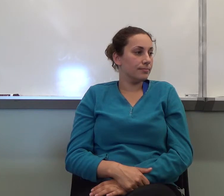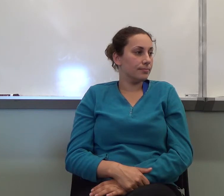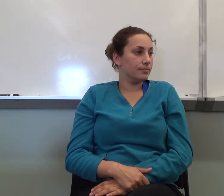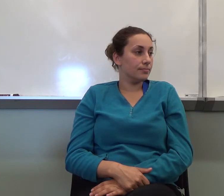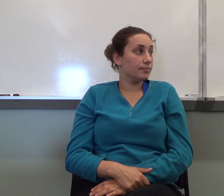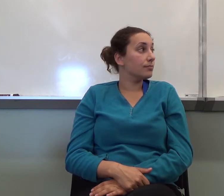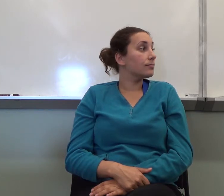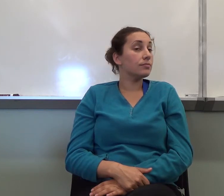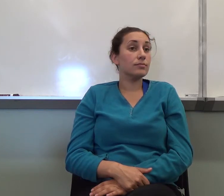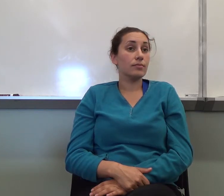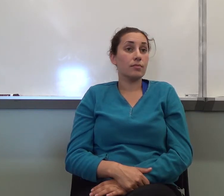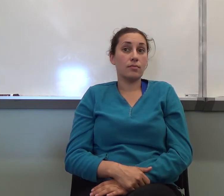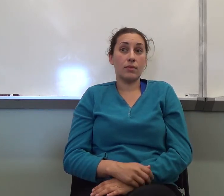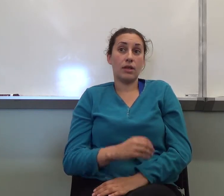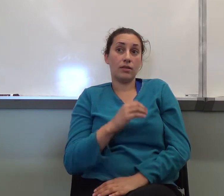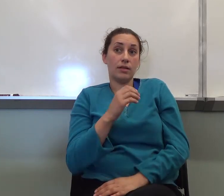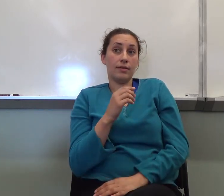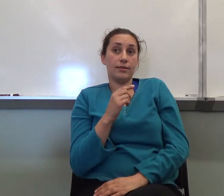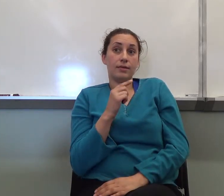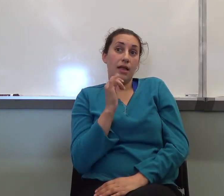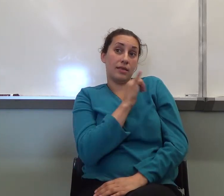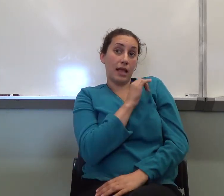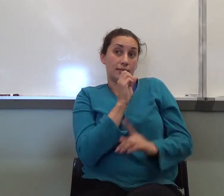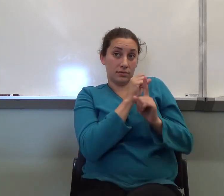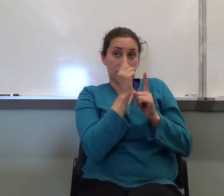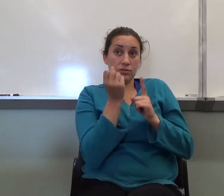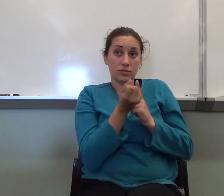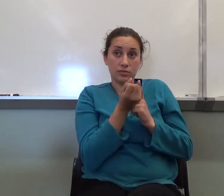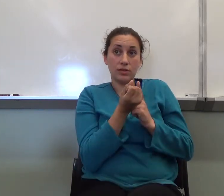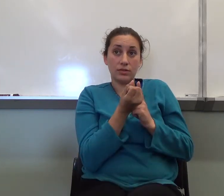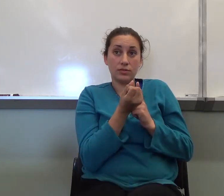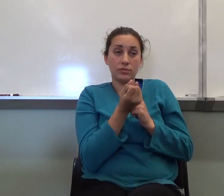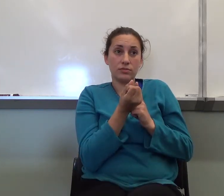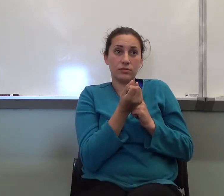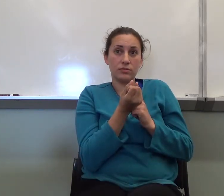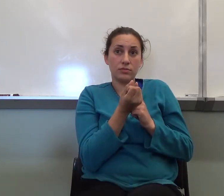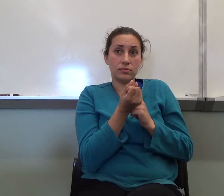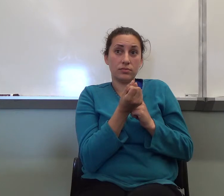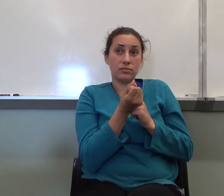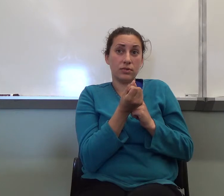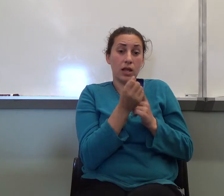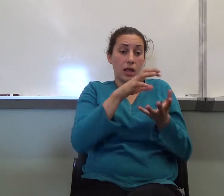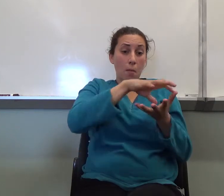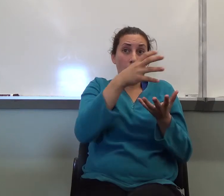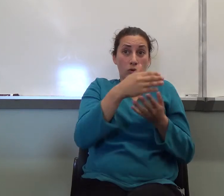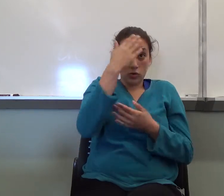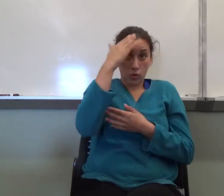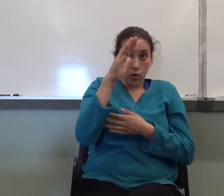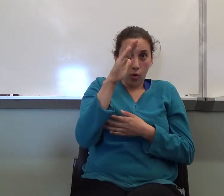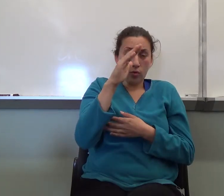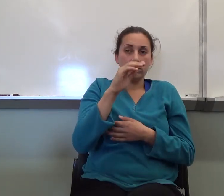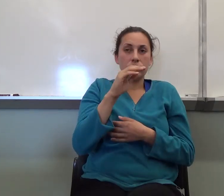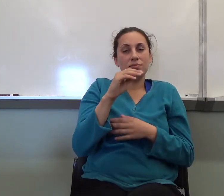Now, this particular situation, the unknown quantity was the amount, this one right